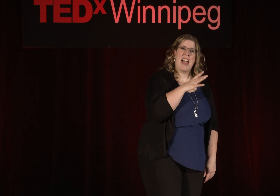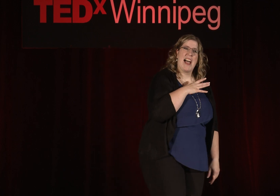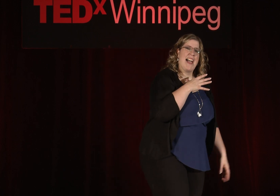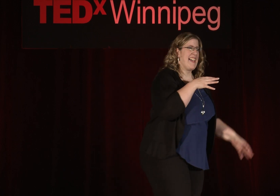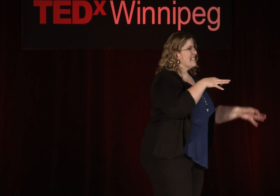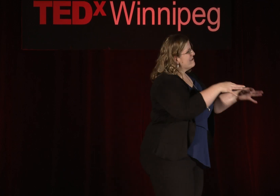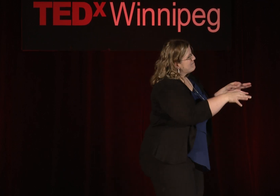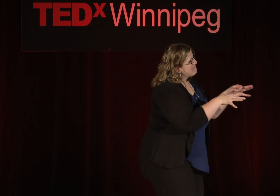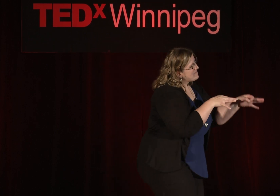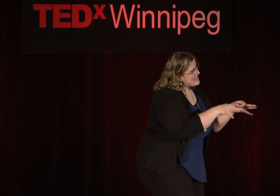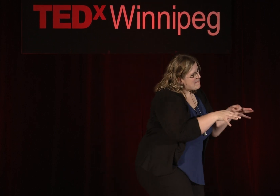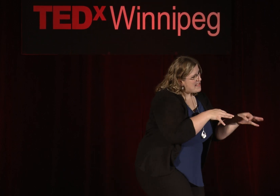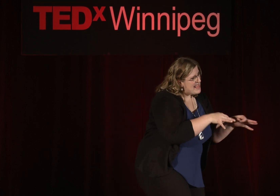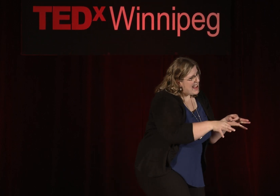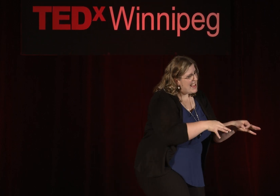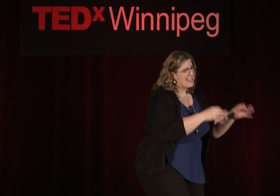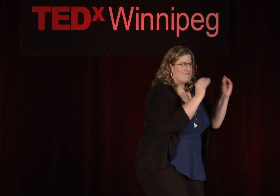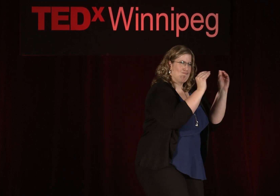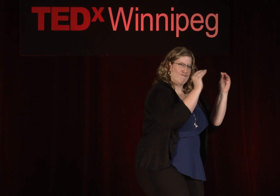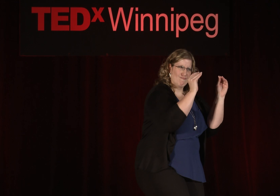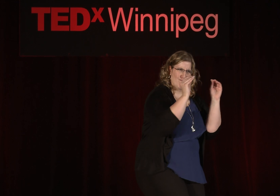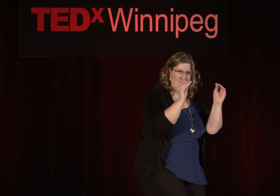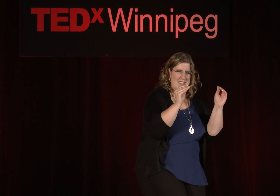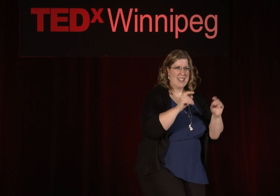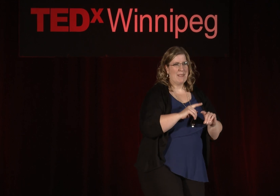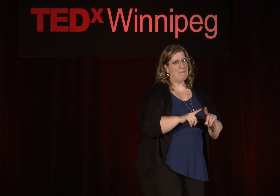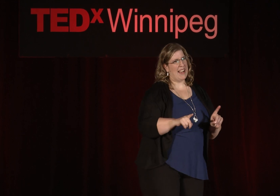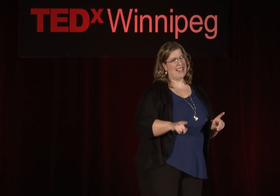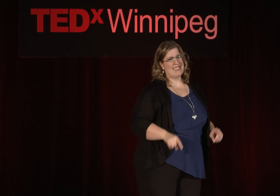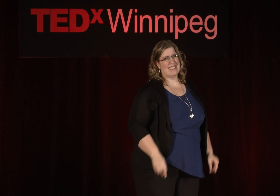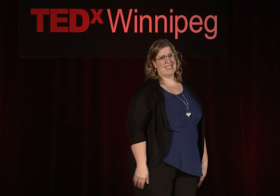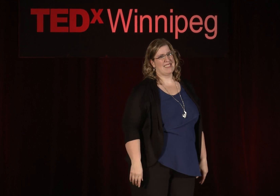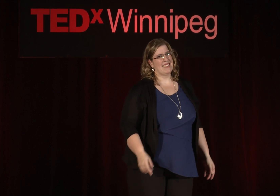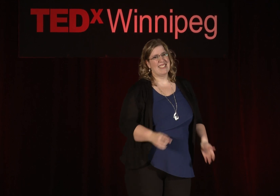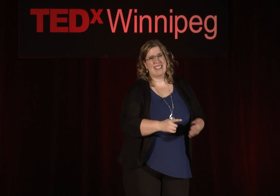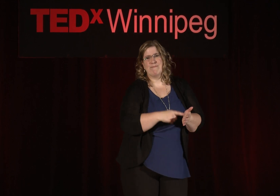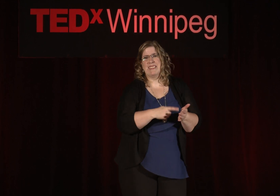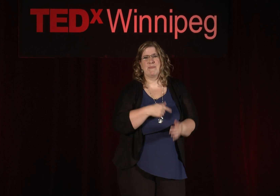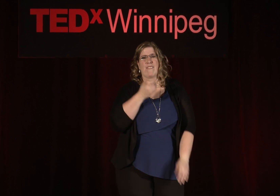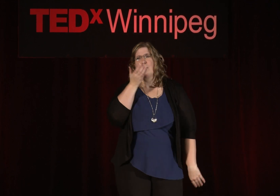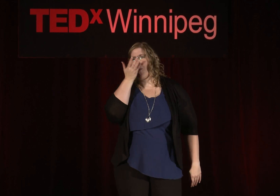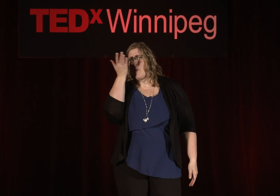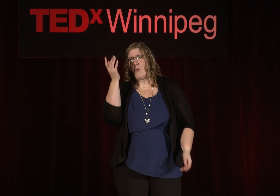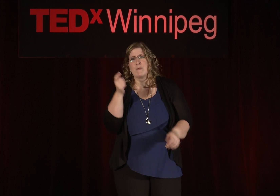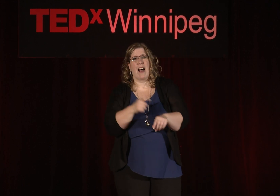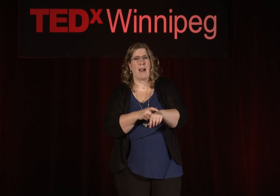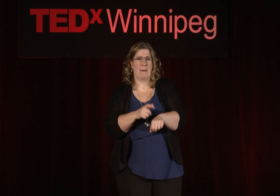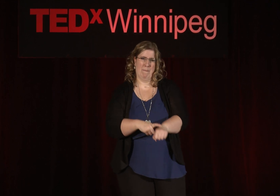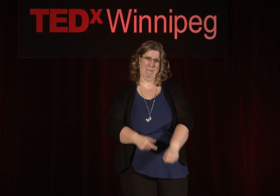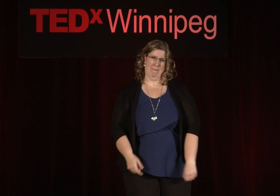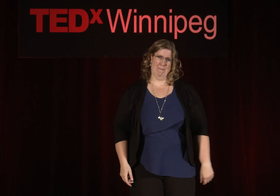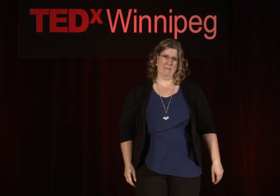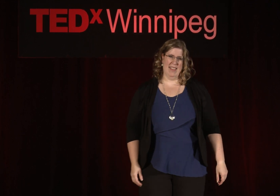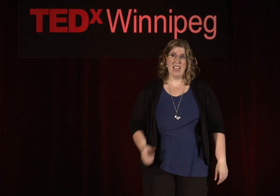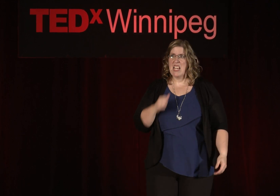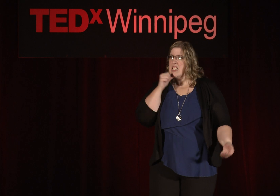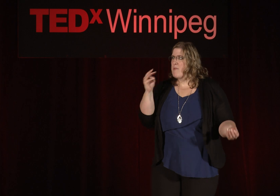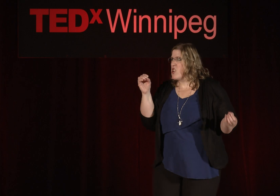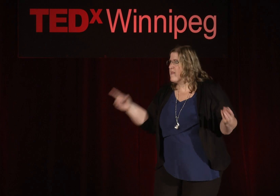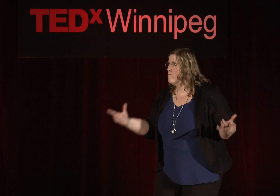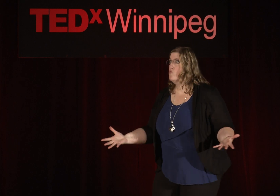and educate people when in public, but sometimes you don't have the time, or you're not in the